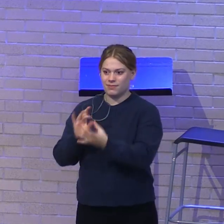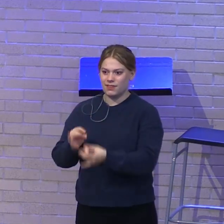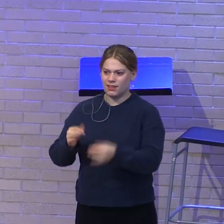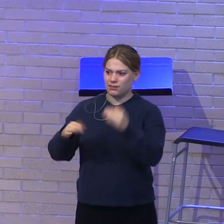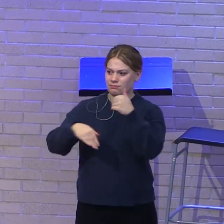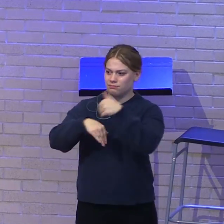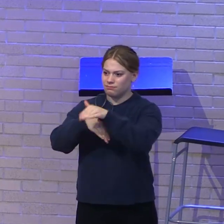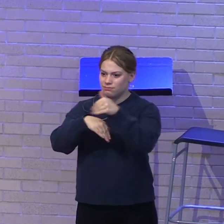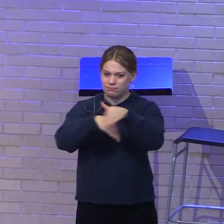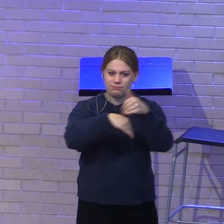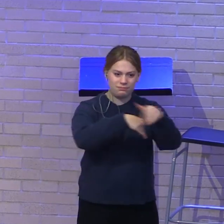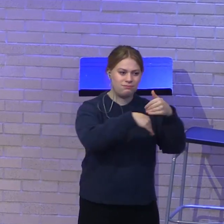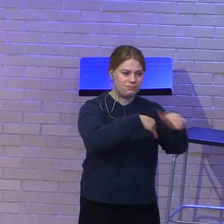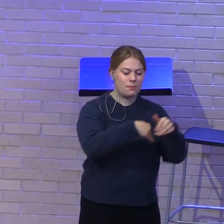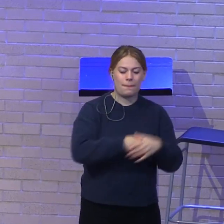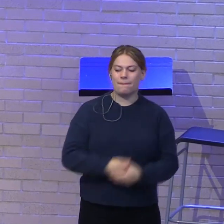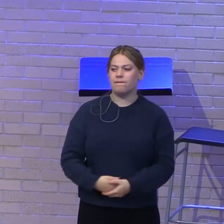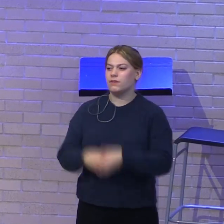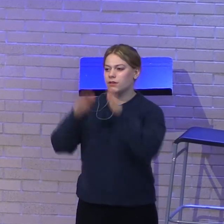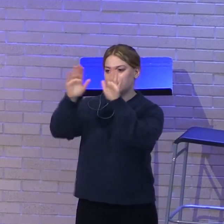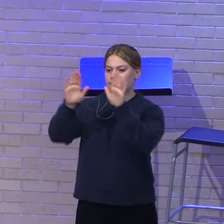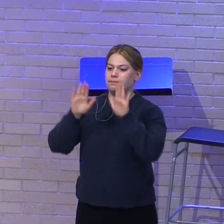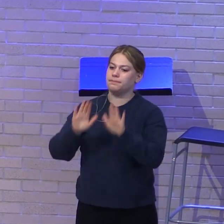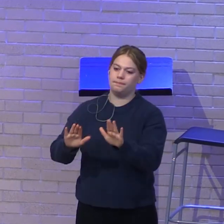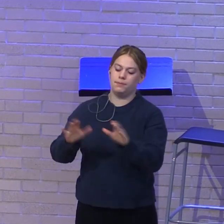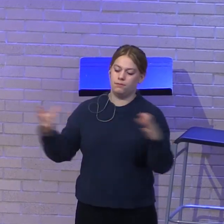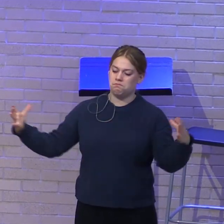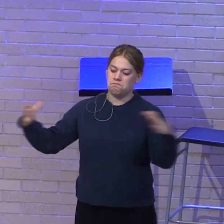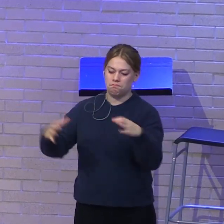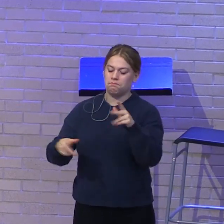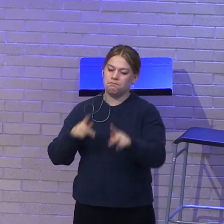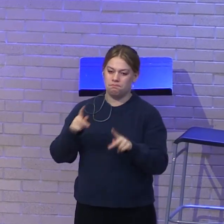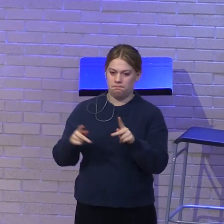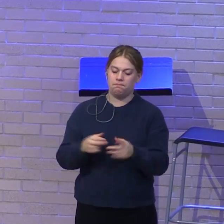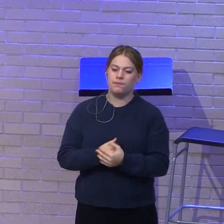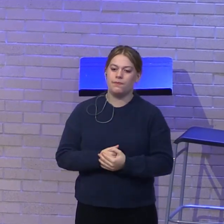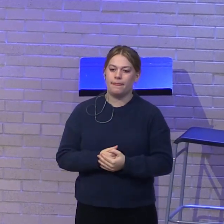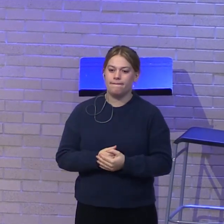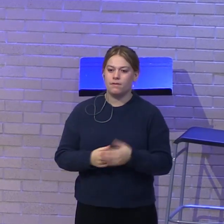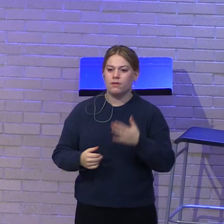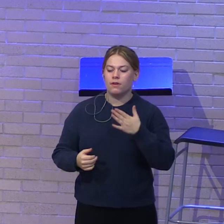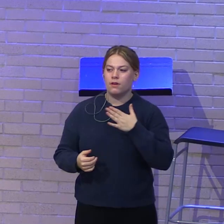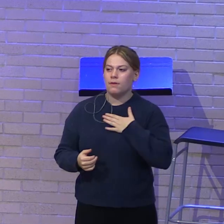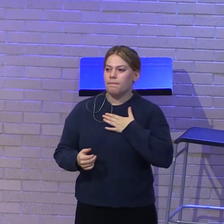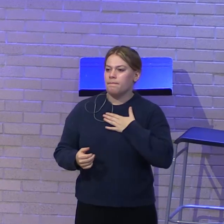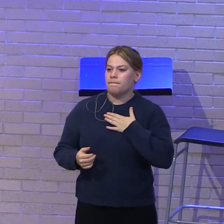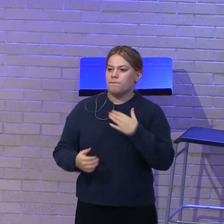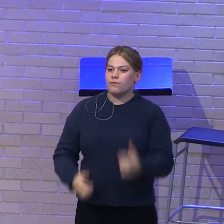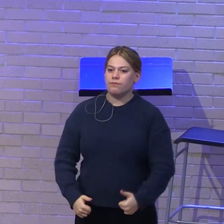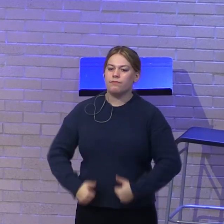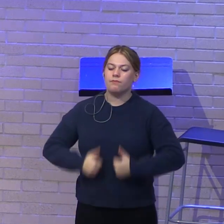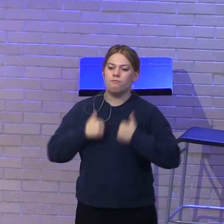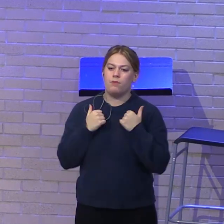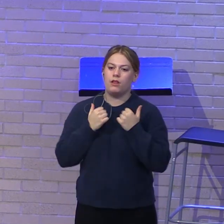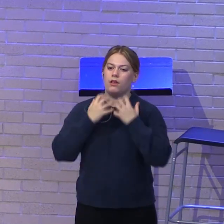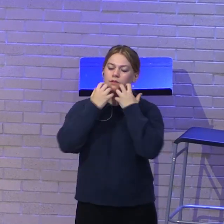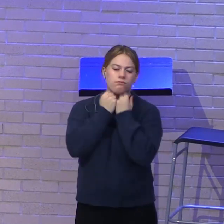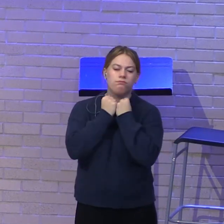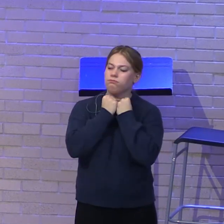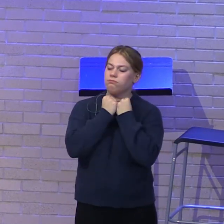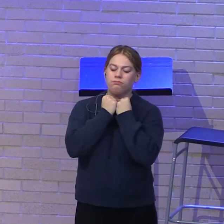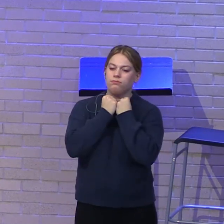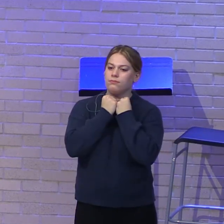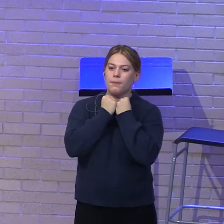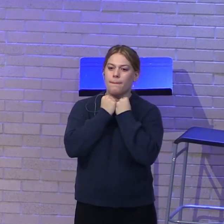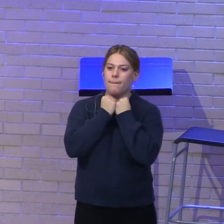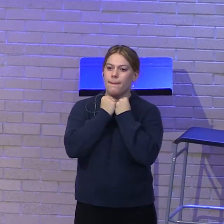day. So it was an amazing group of people, and it was like my whole life. It meant everything to me. So